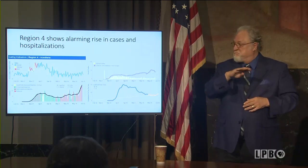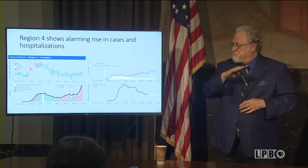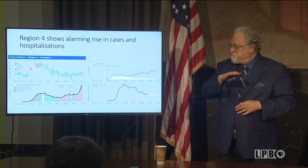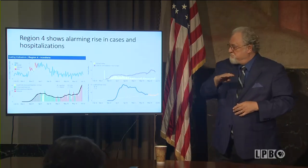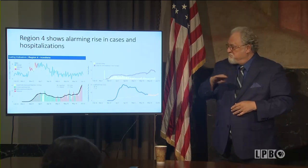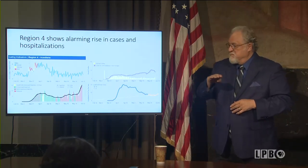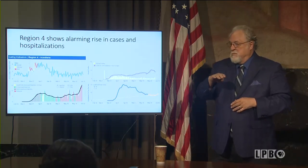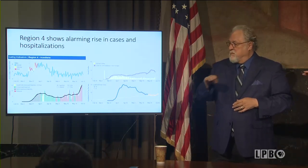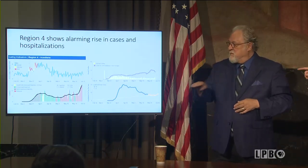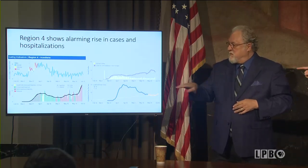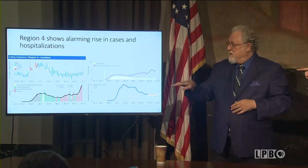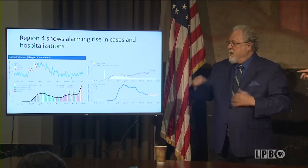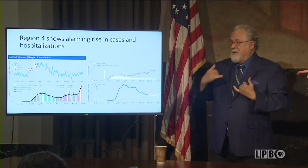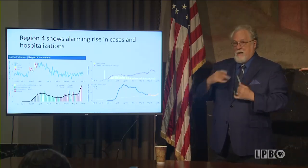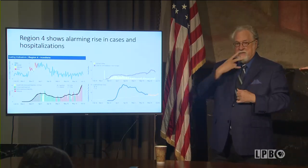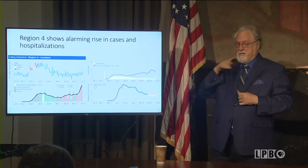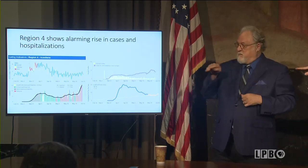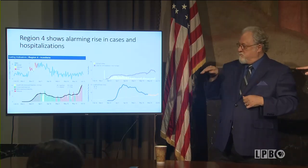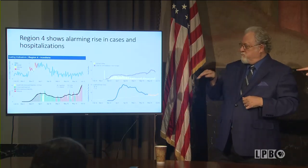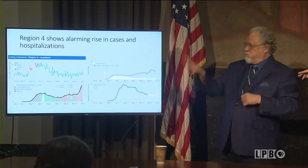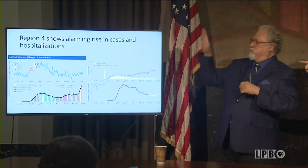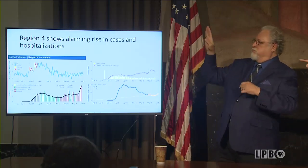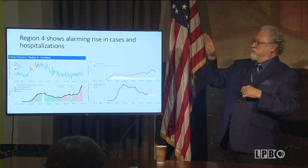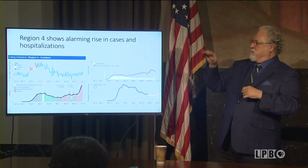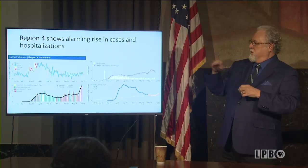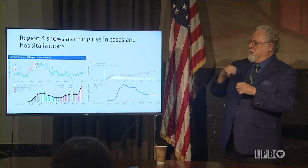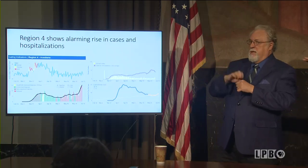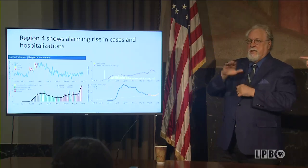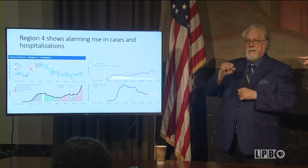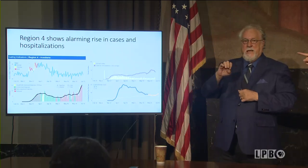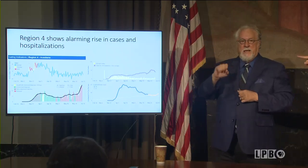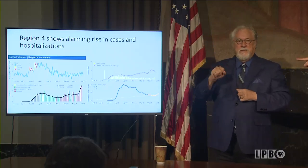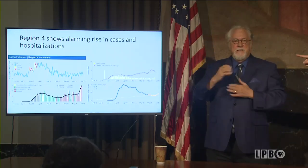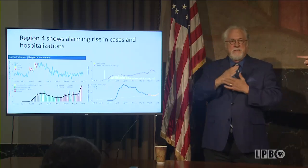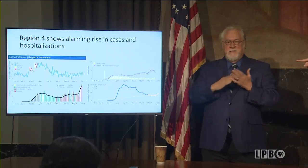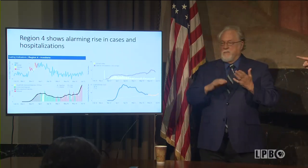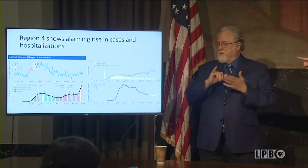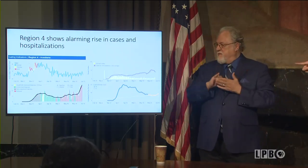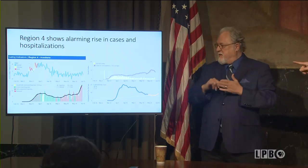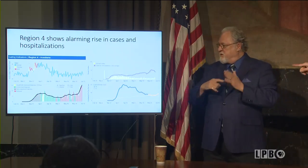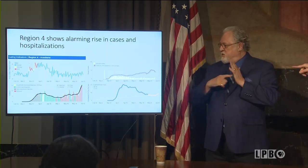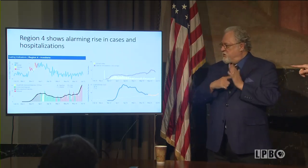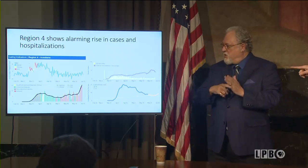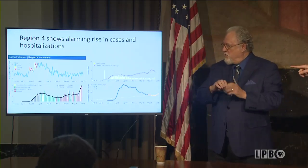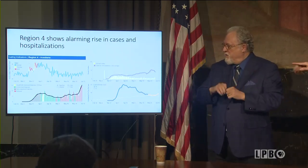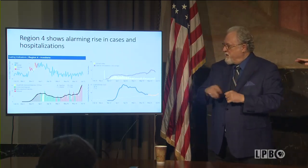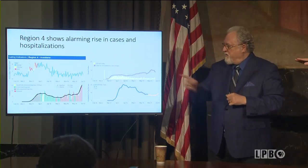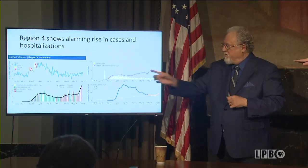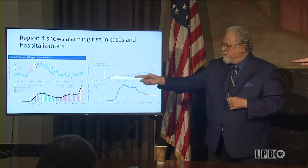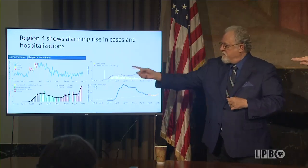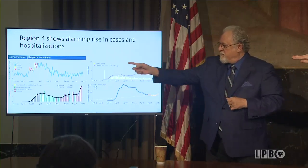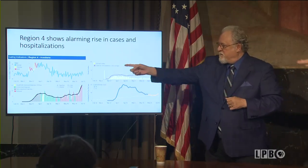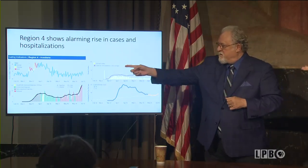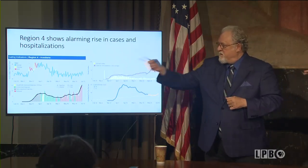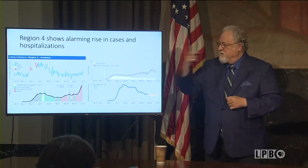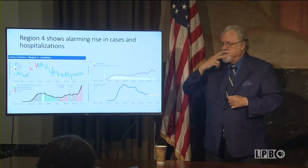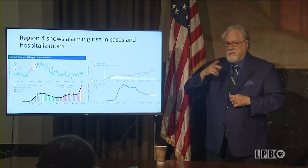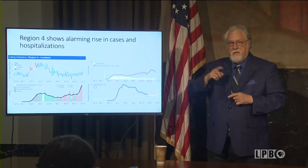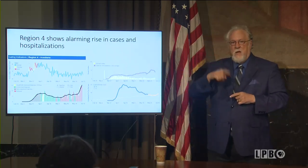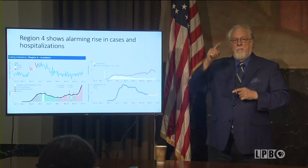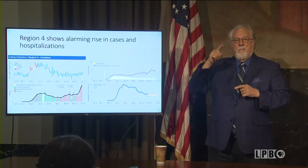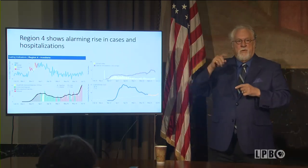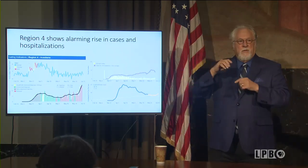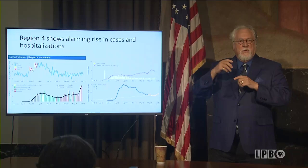last time we showed you the data. And now you can see a pretty steep rise in cases. Some of that's even being reflected in our syndromes. You see a slight uptick in